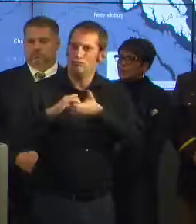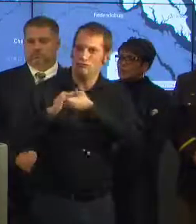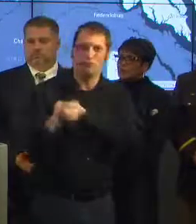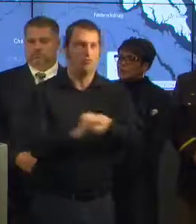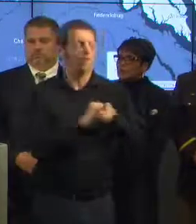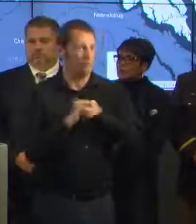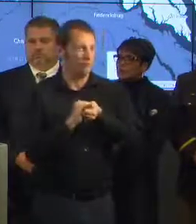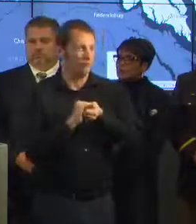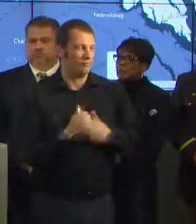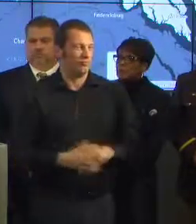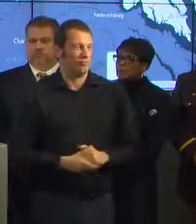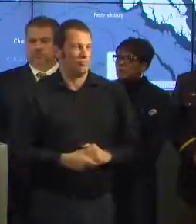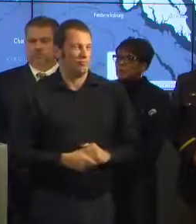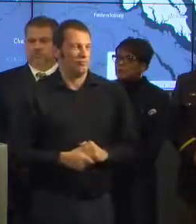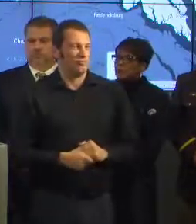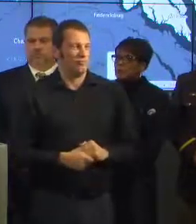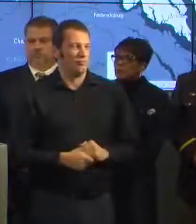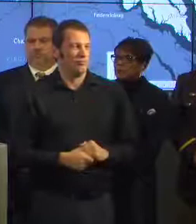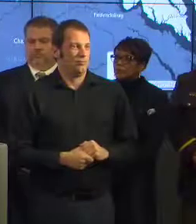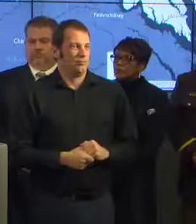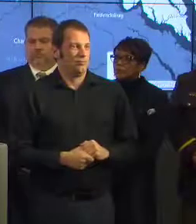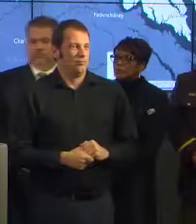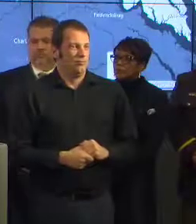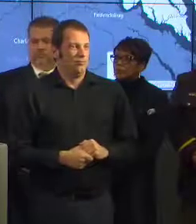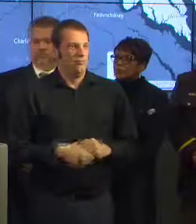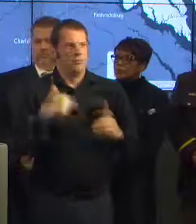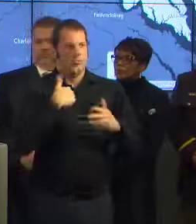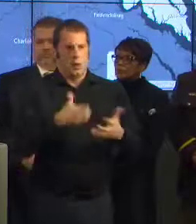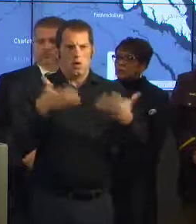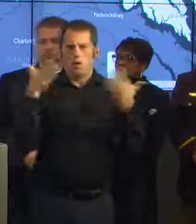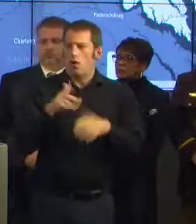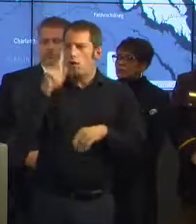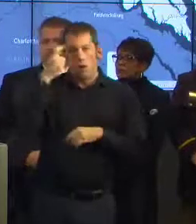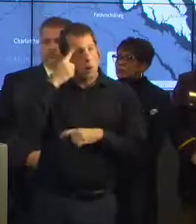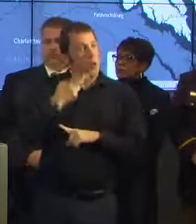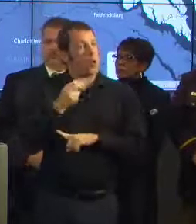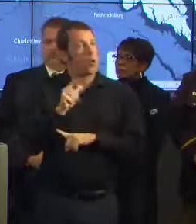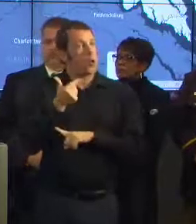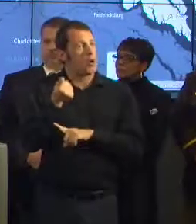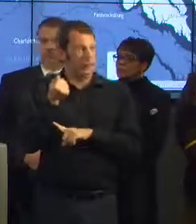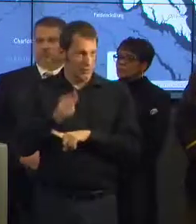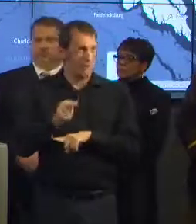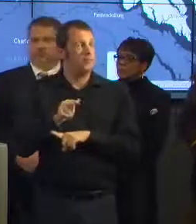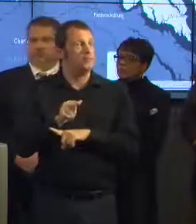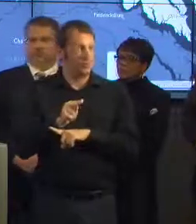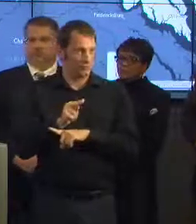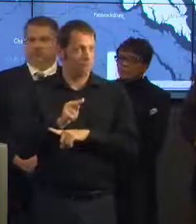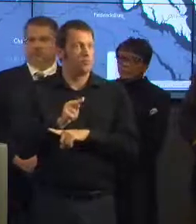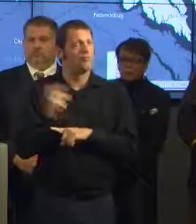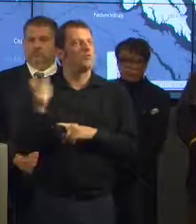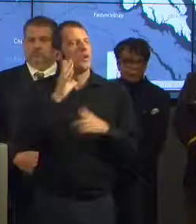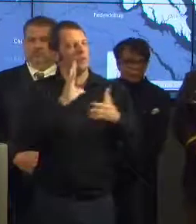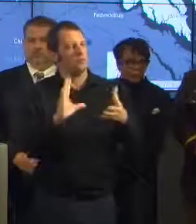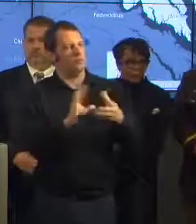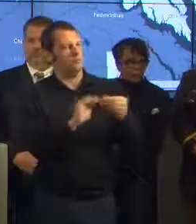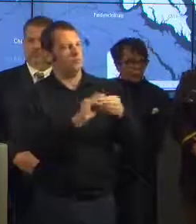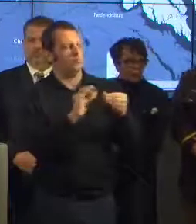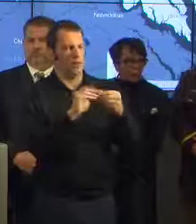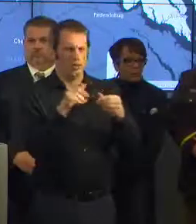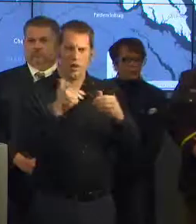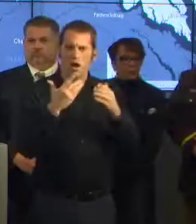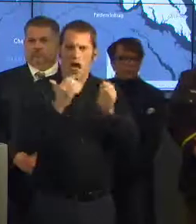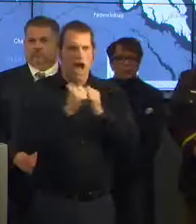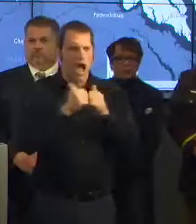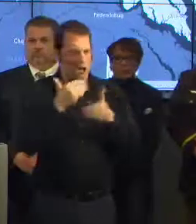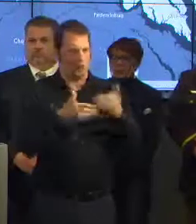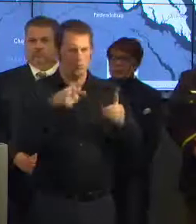time, I'd like to introduce the governor, Governor Hogan, to discuss the critical steps we are taking today as